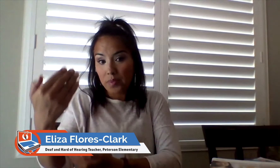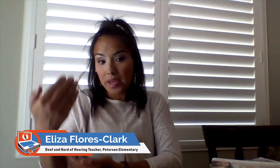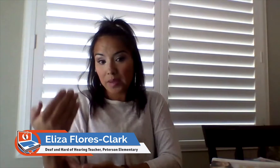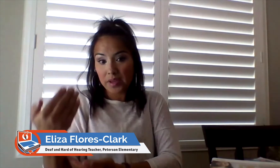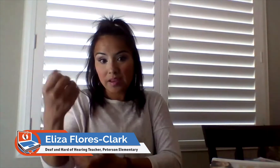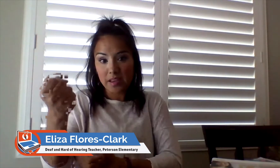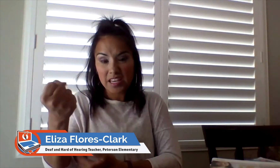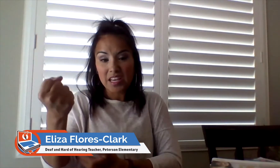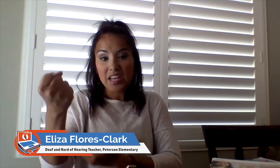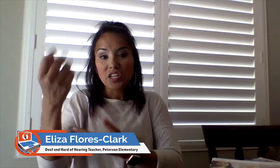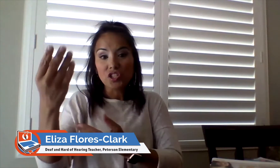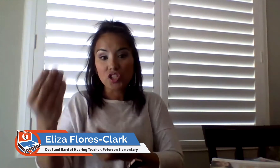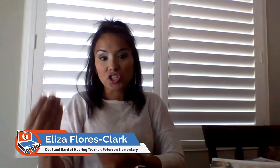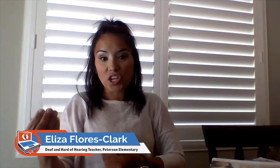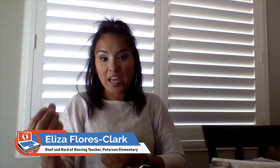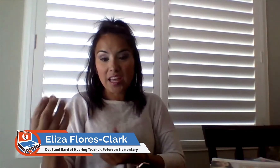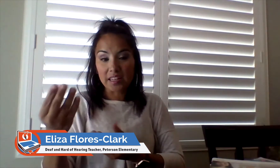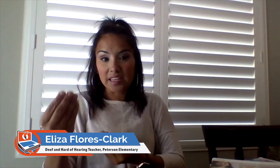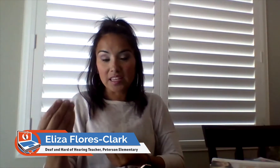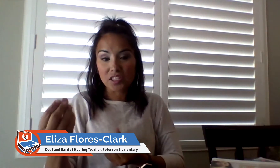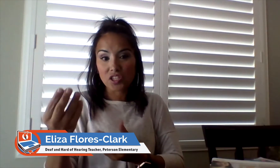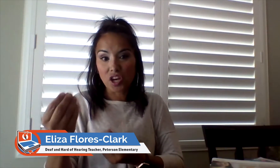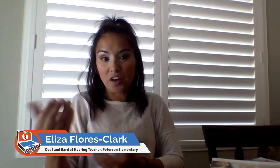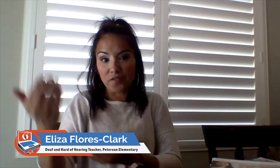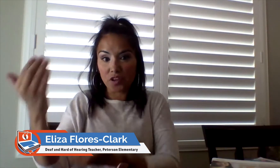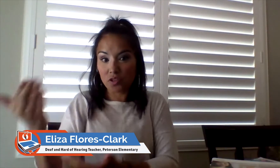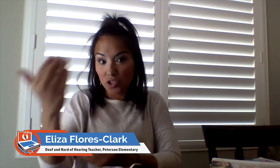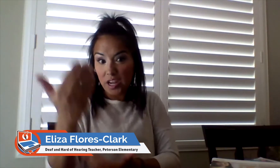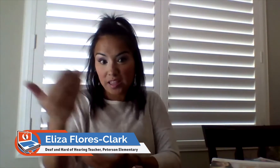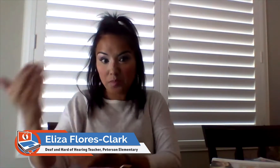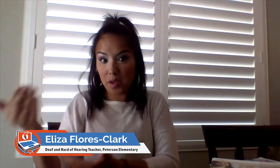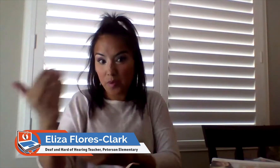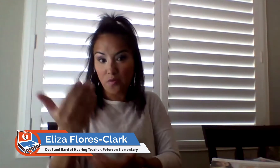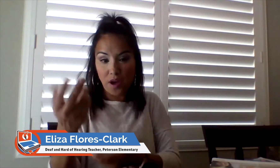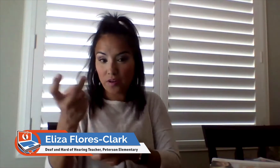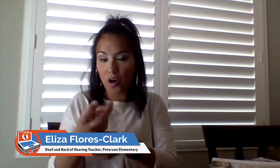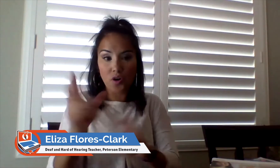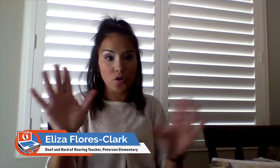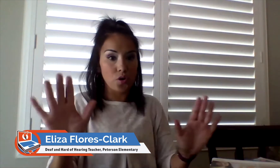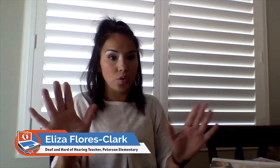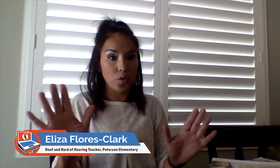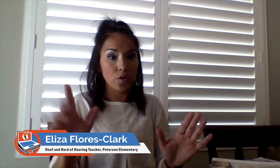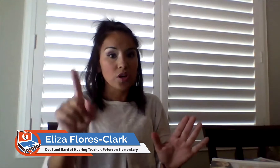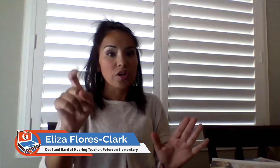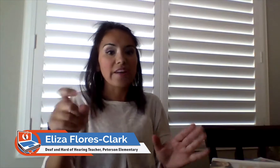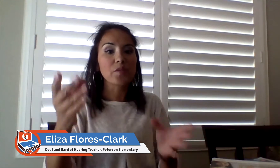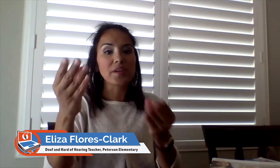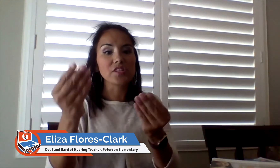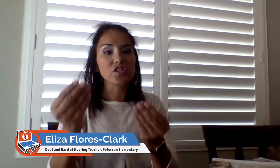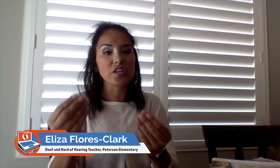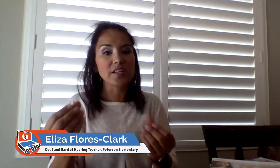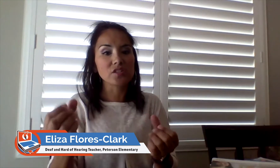baby gently, soft. You don't shake the baby around hard, no. You have to be